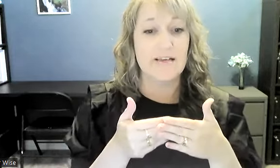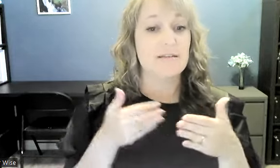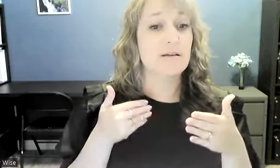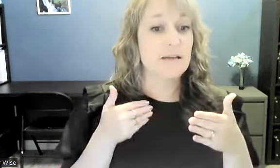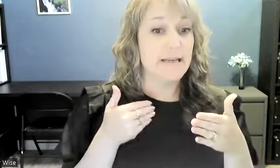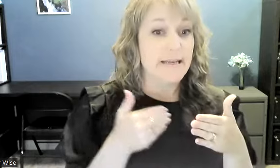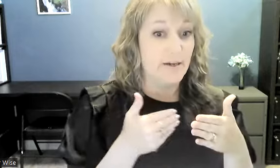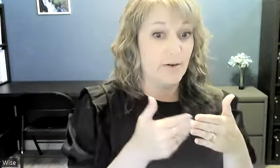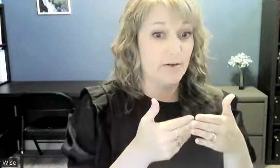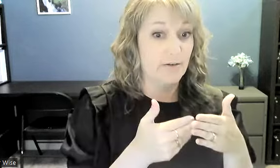that's near.